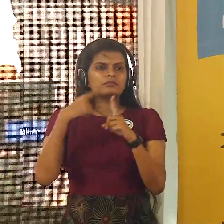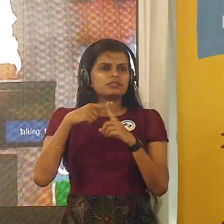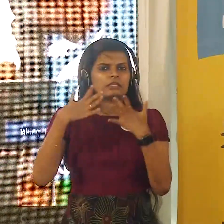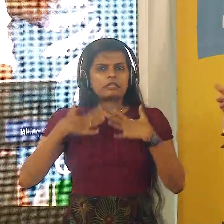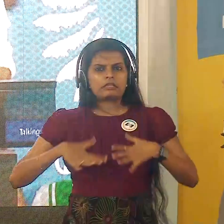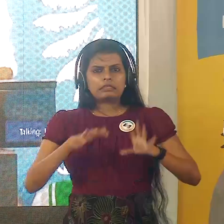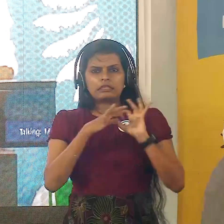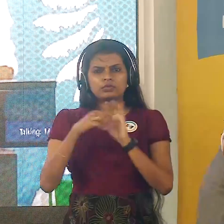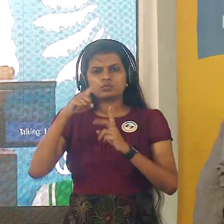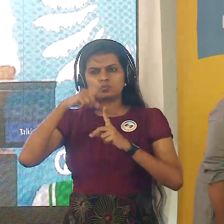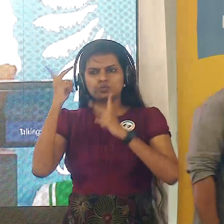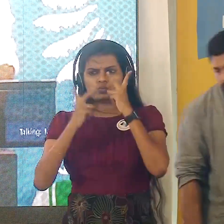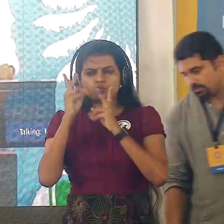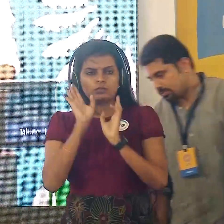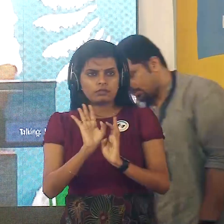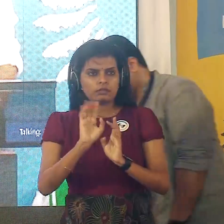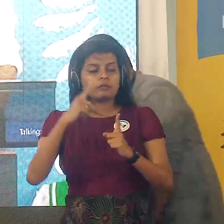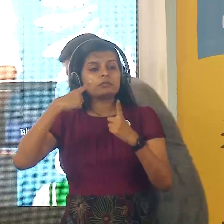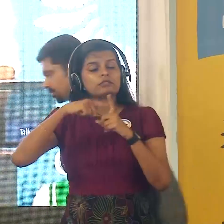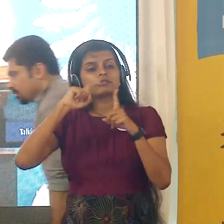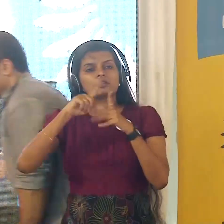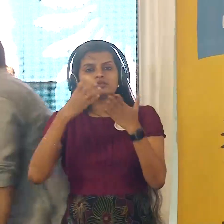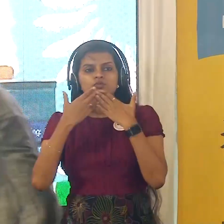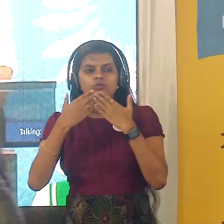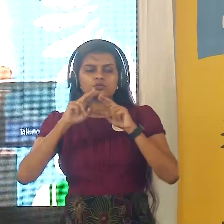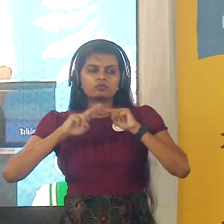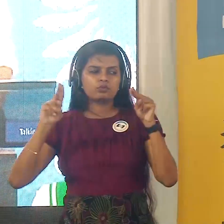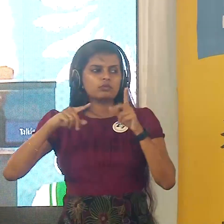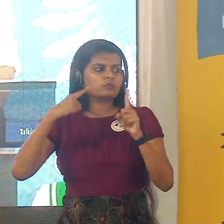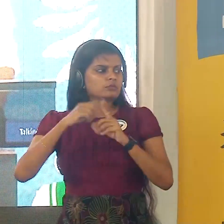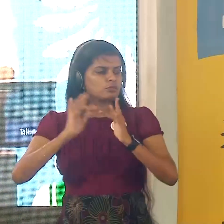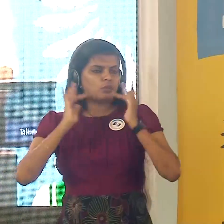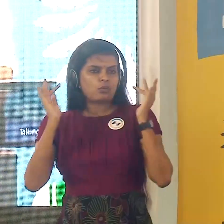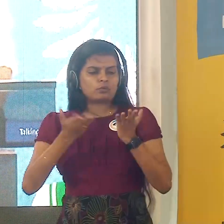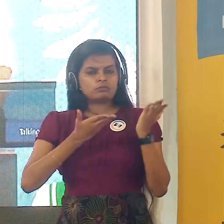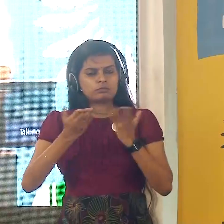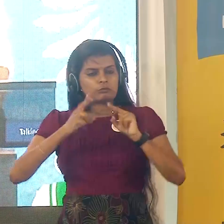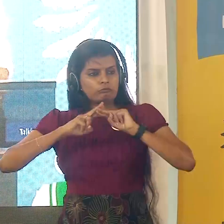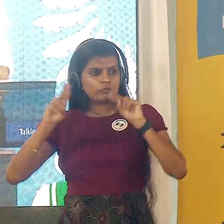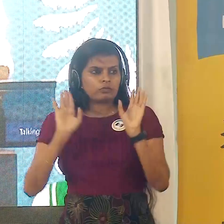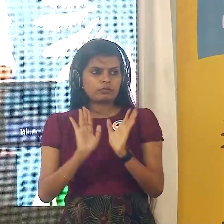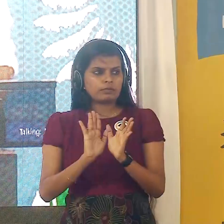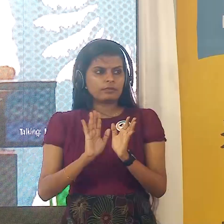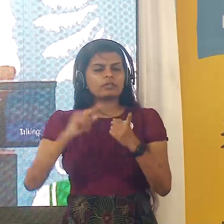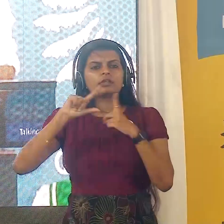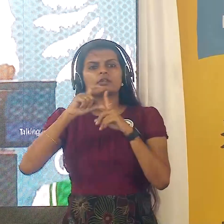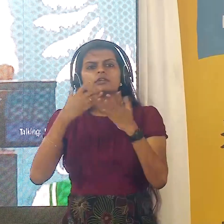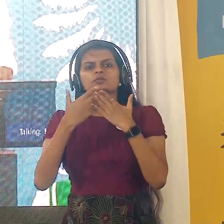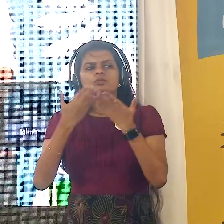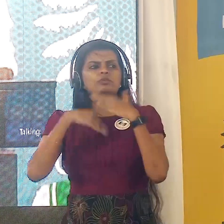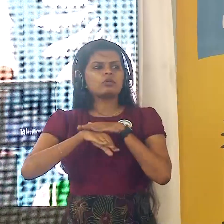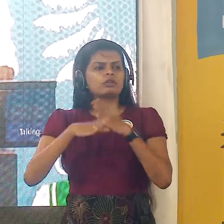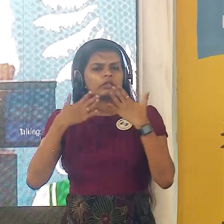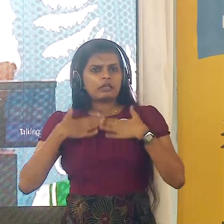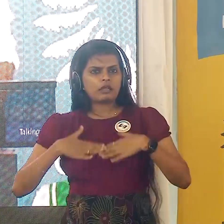health related tourism or education and online service provision in education, in